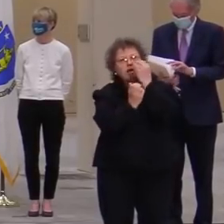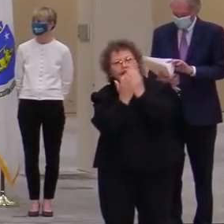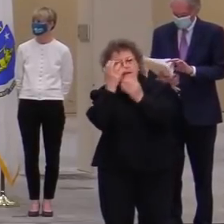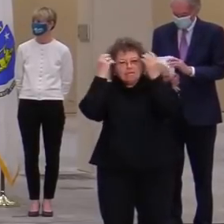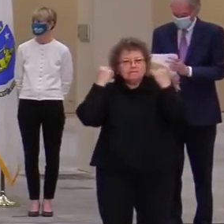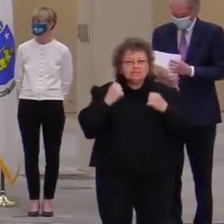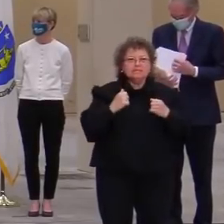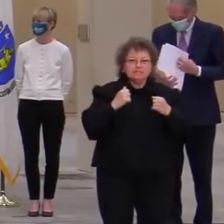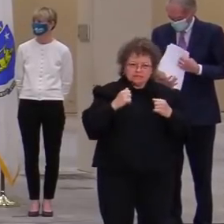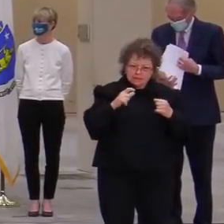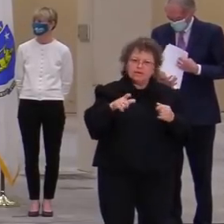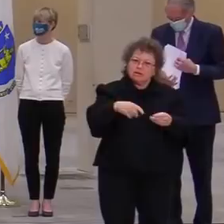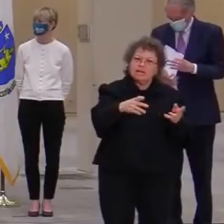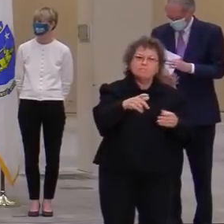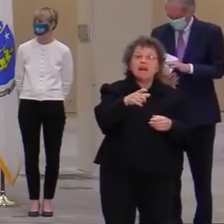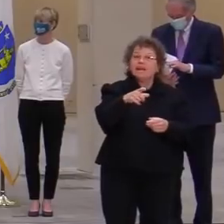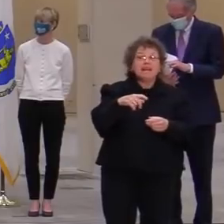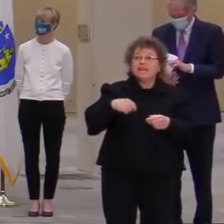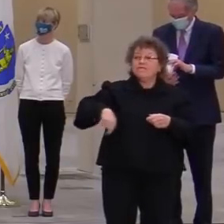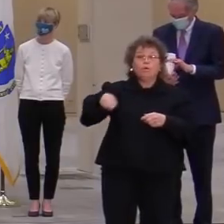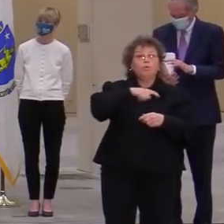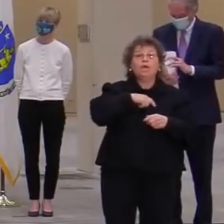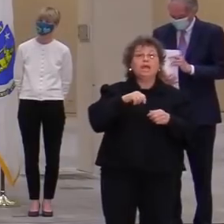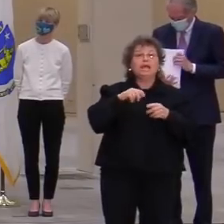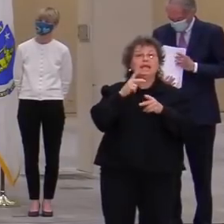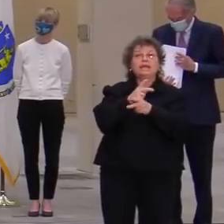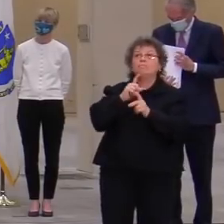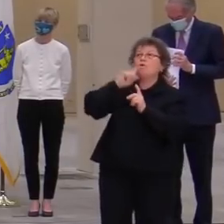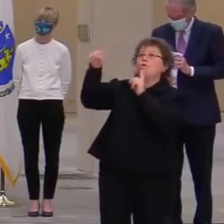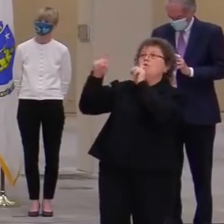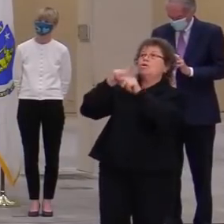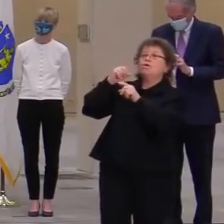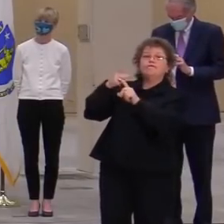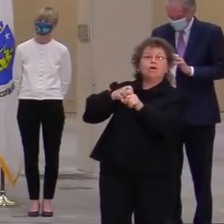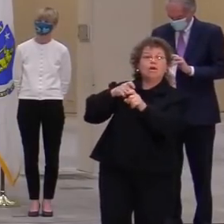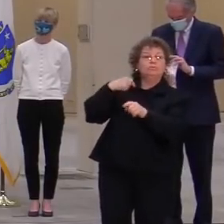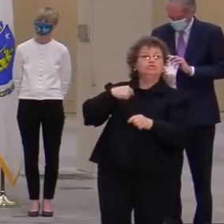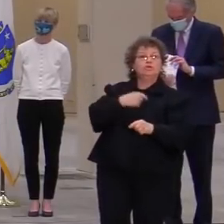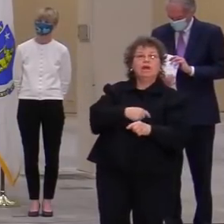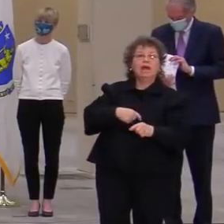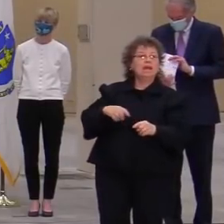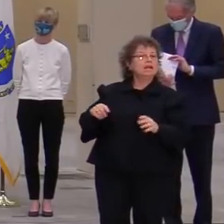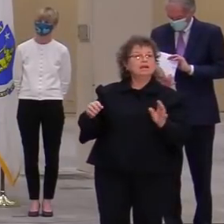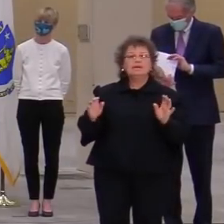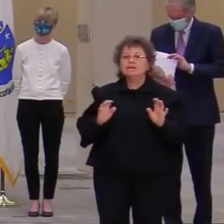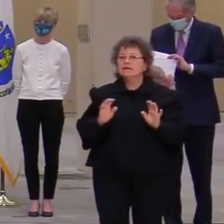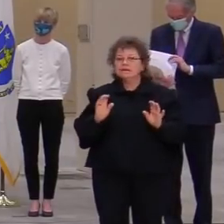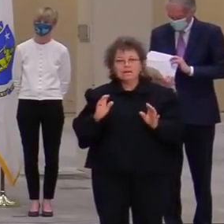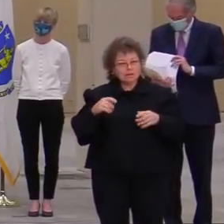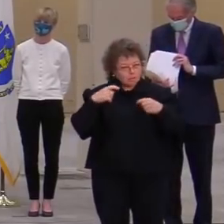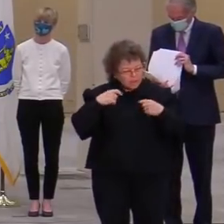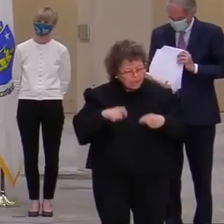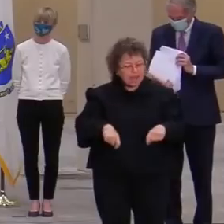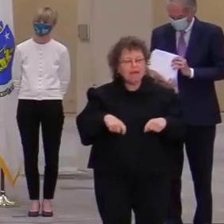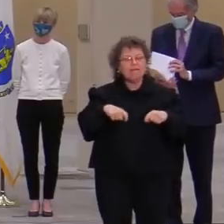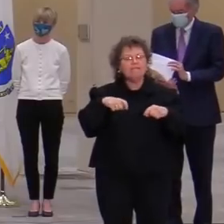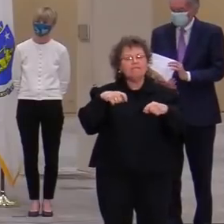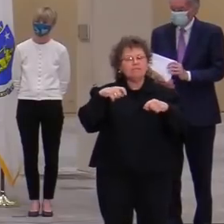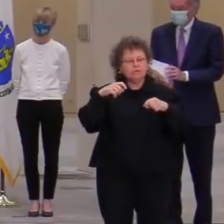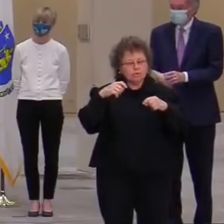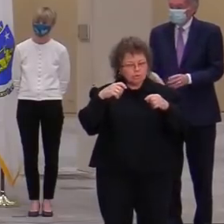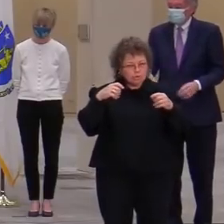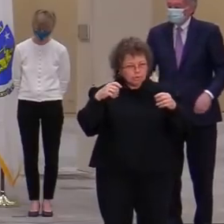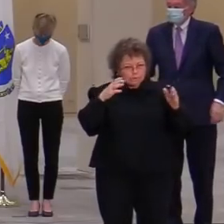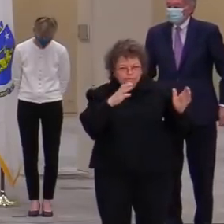we continue to buy product from China, okay? So we have to get our act together. We have some legislation pending